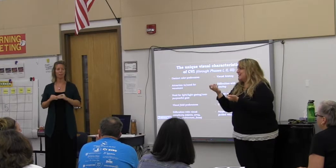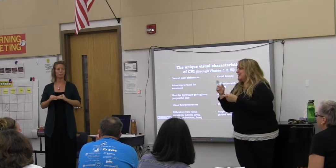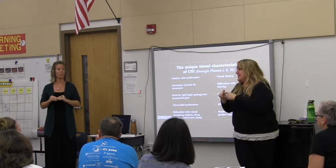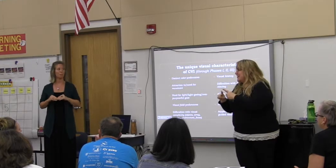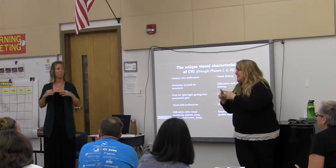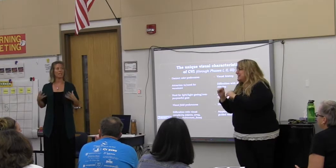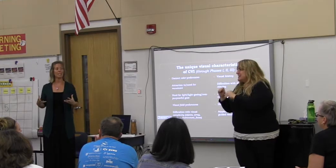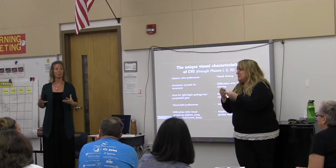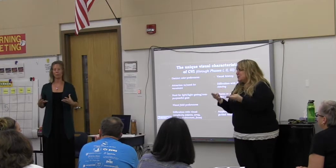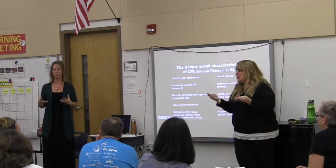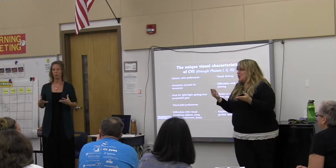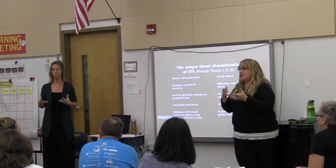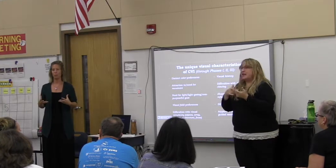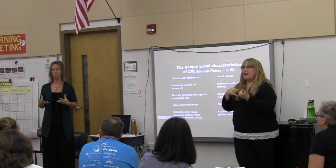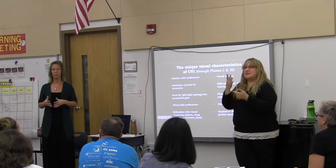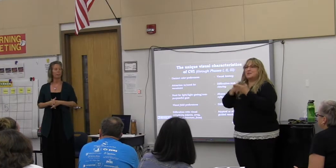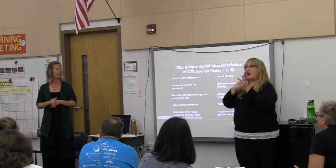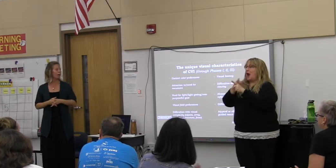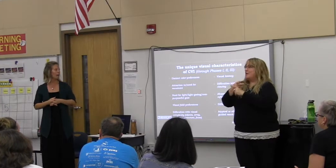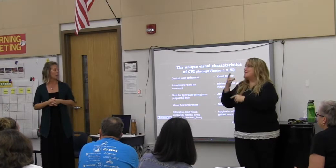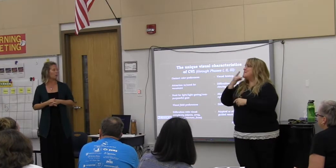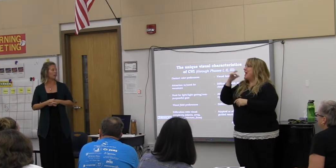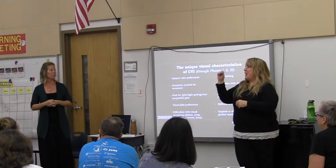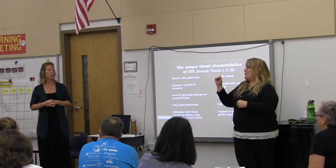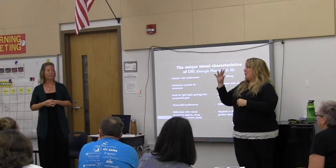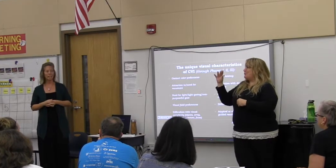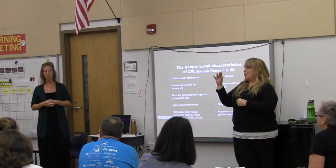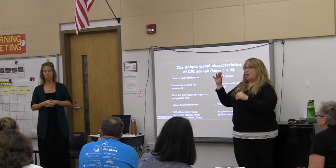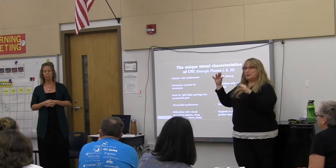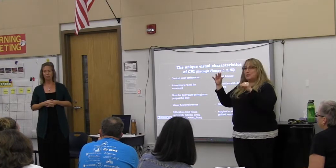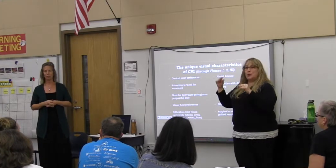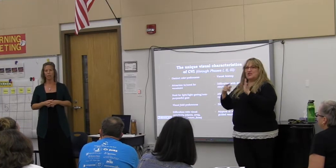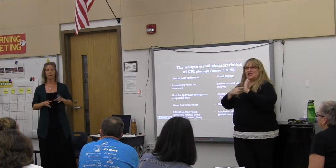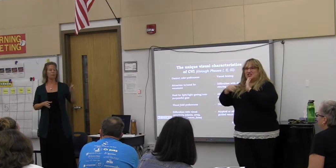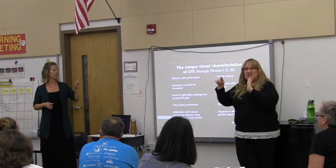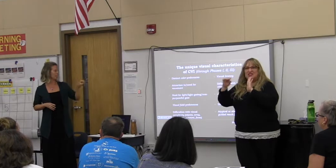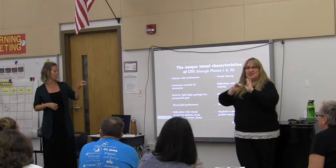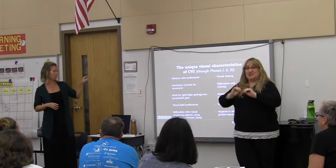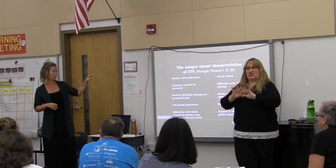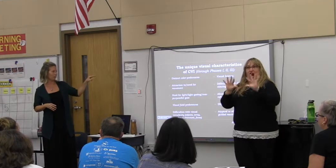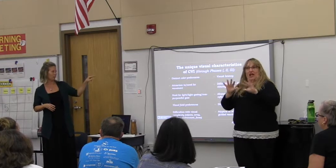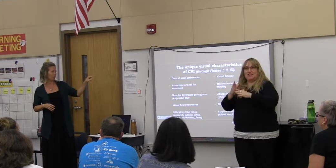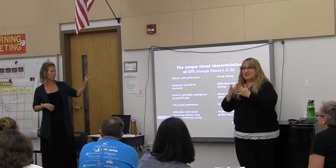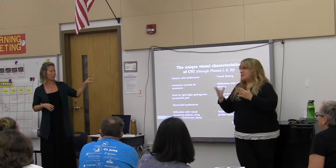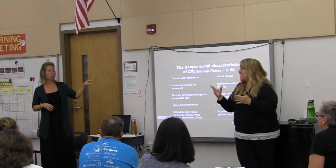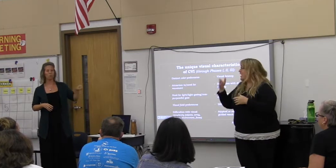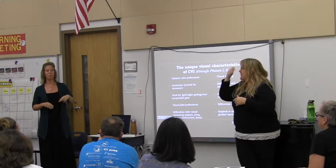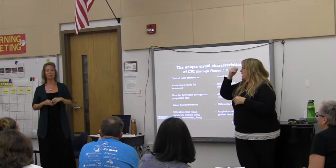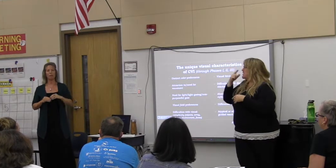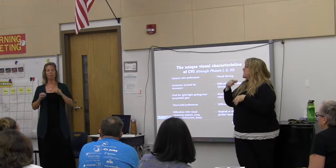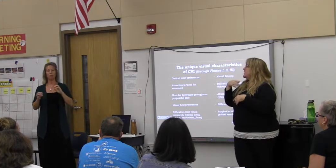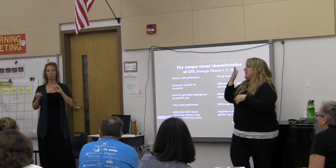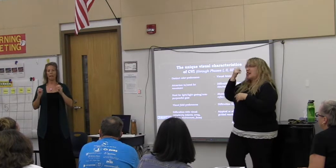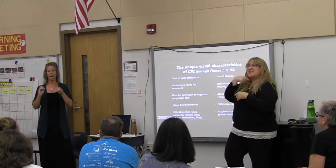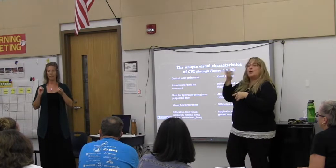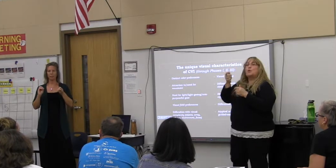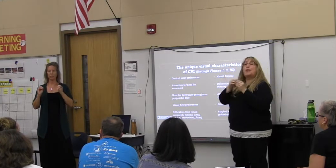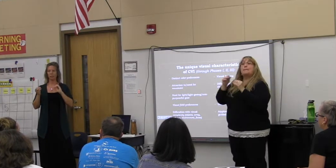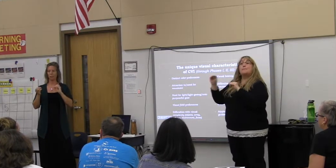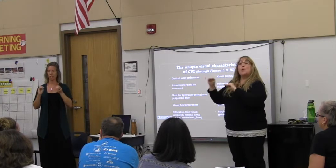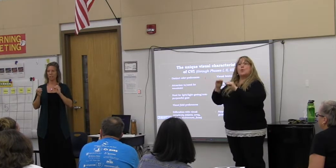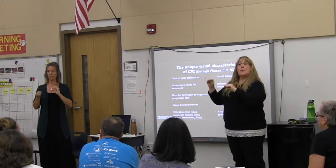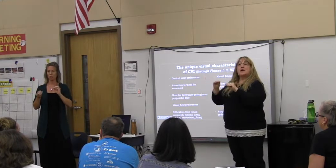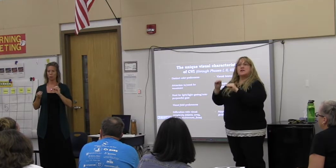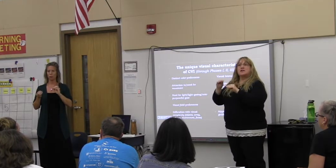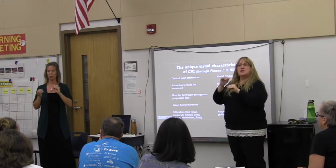they use have some type of a light up component to it, or a shiny component. I forgot to mention with movement that when you add